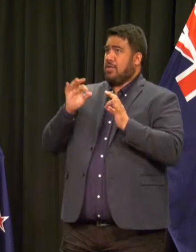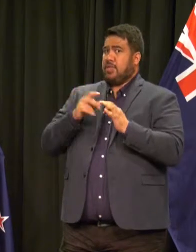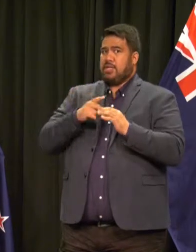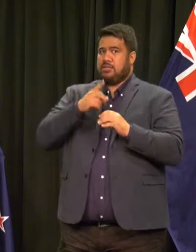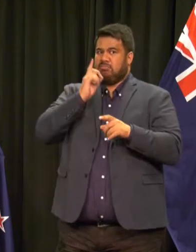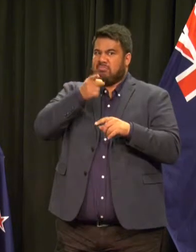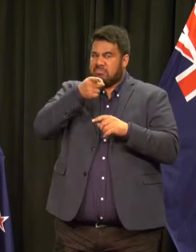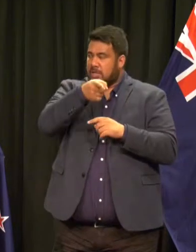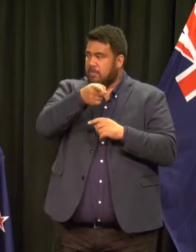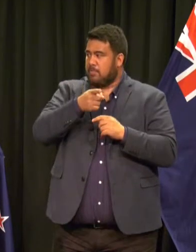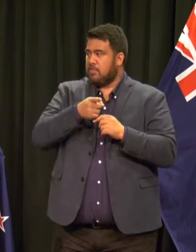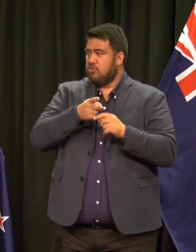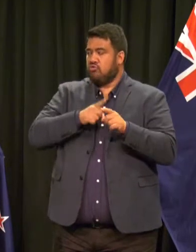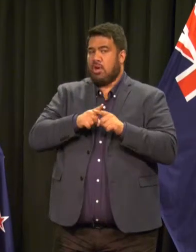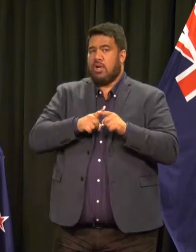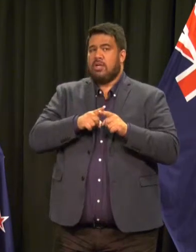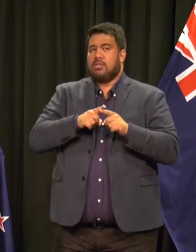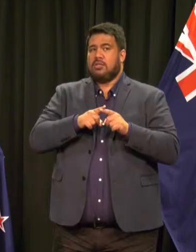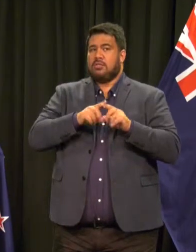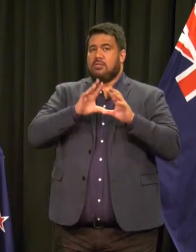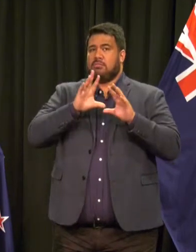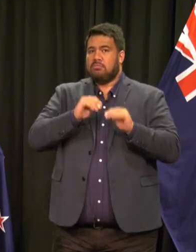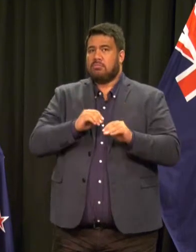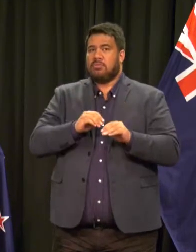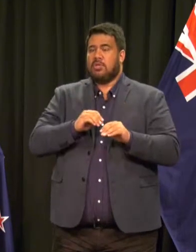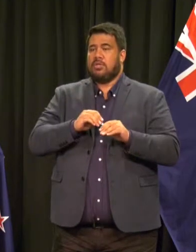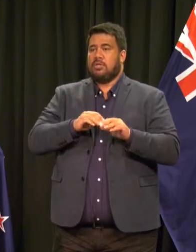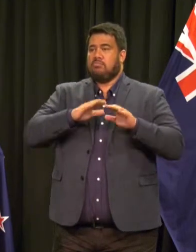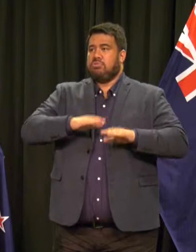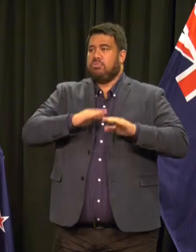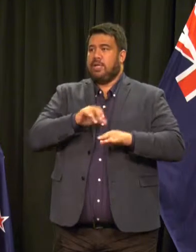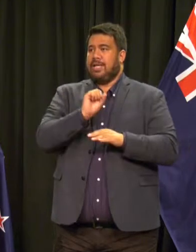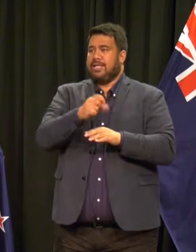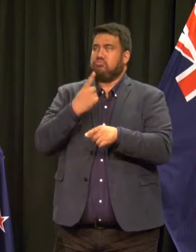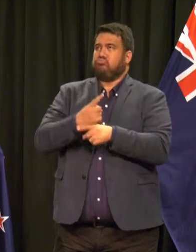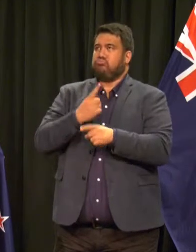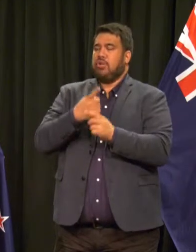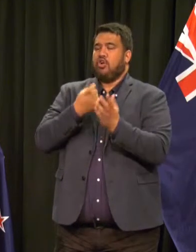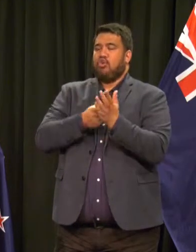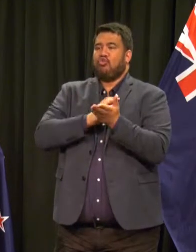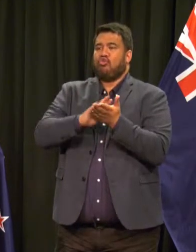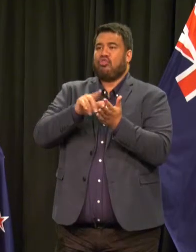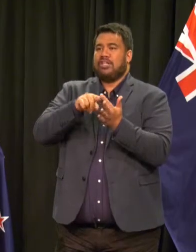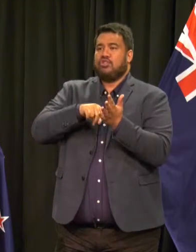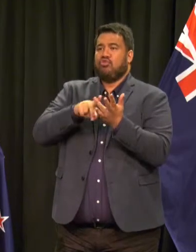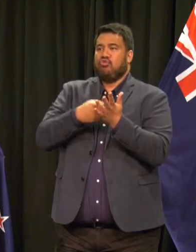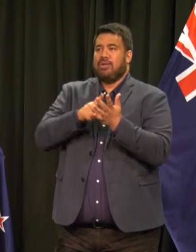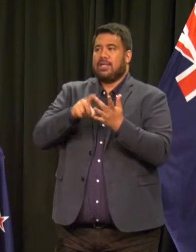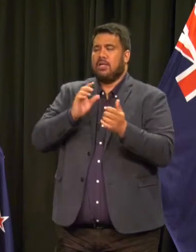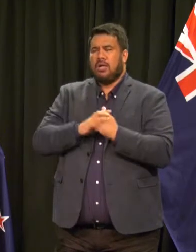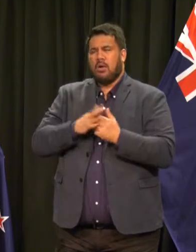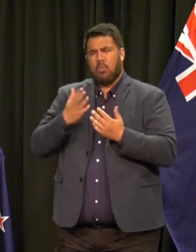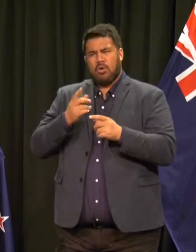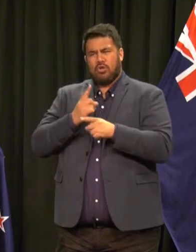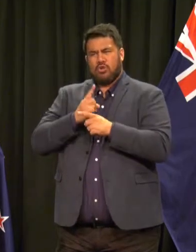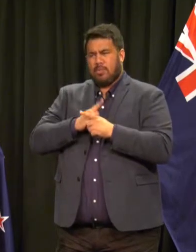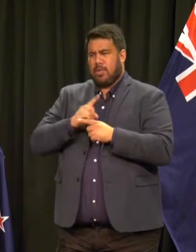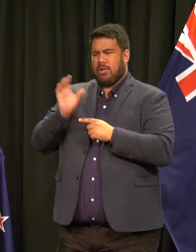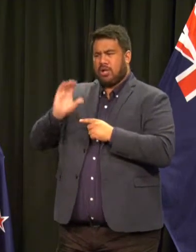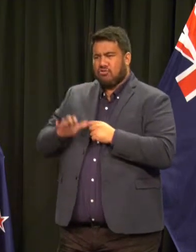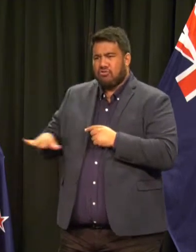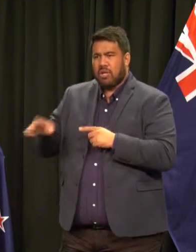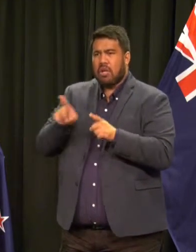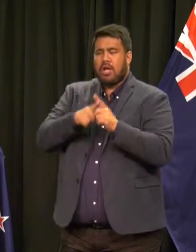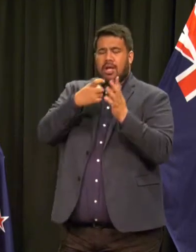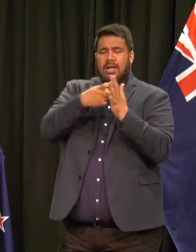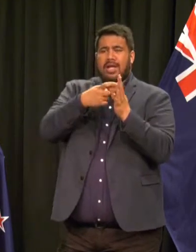keep down the rhetoric. Excuse me. If you know what the grind is out in the provinces of this country, in the places like Hokianga and